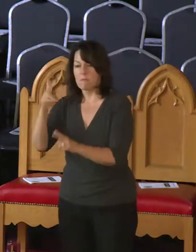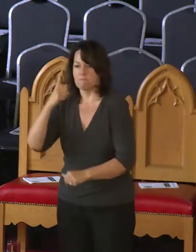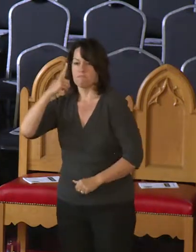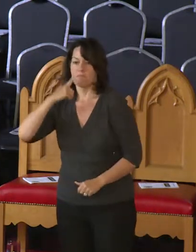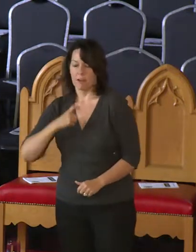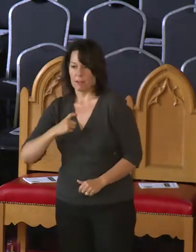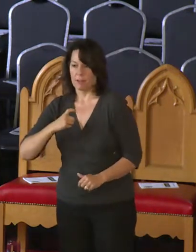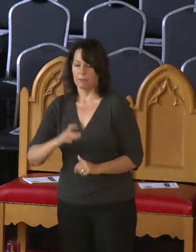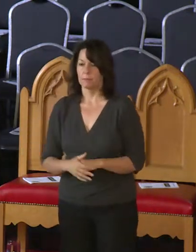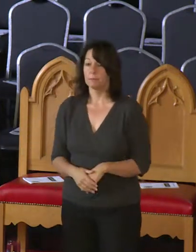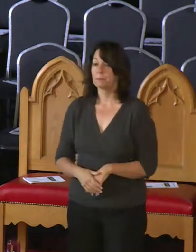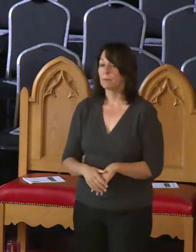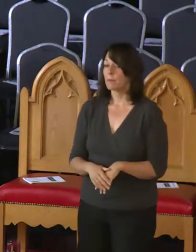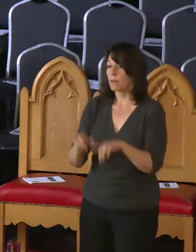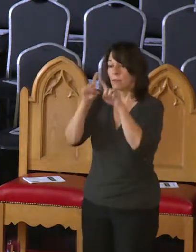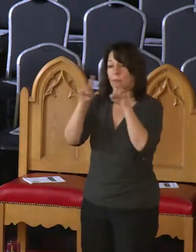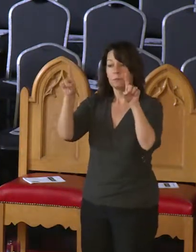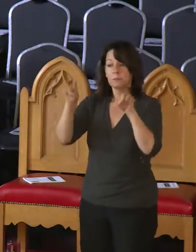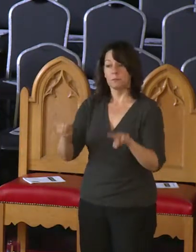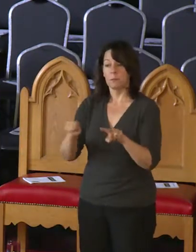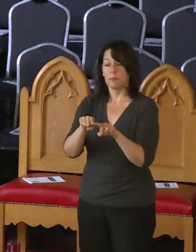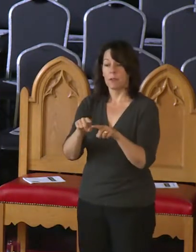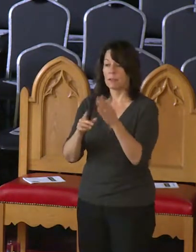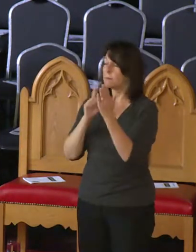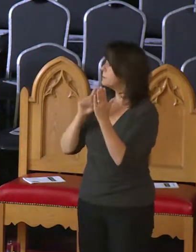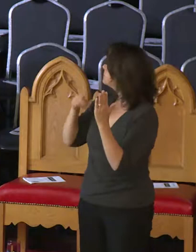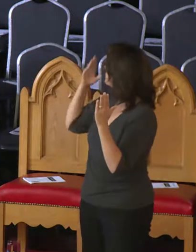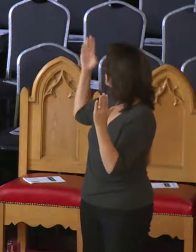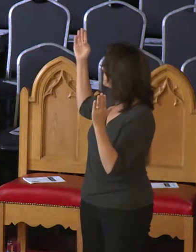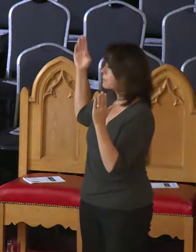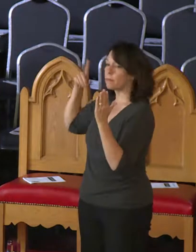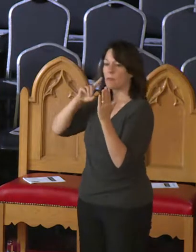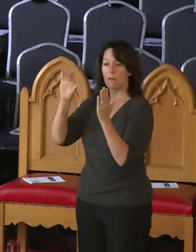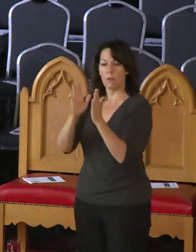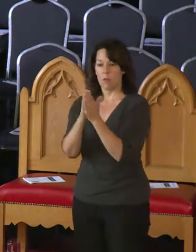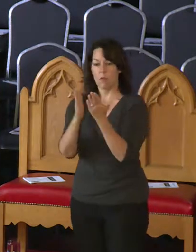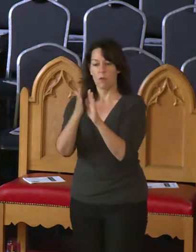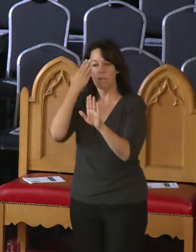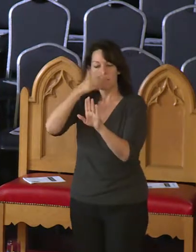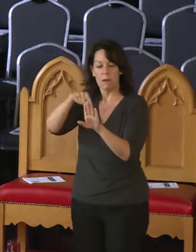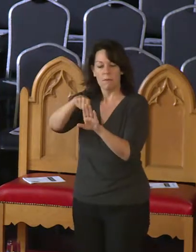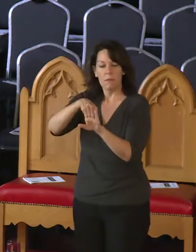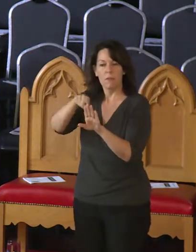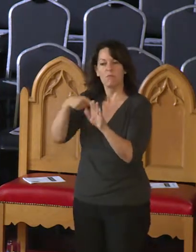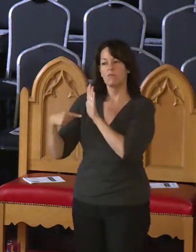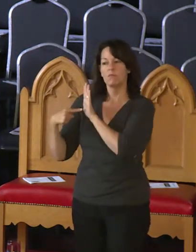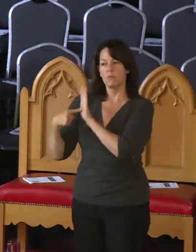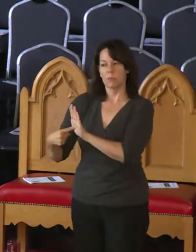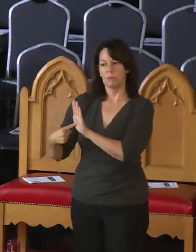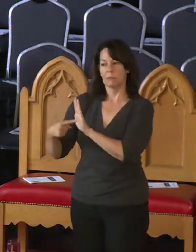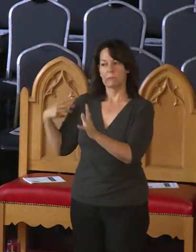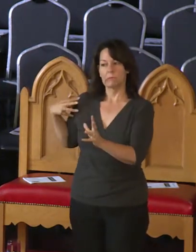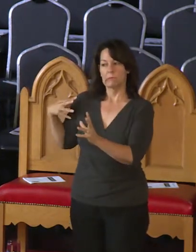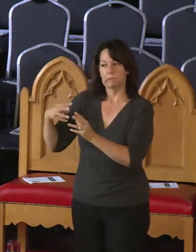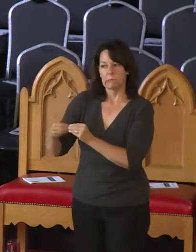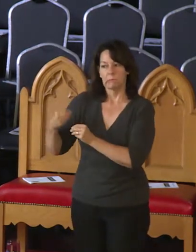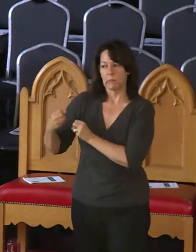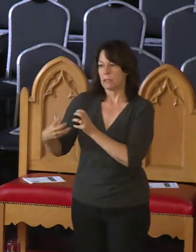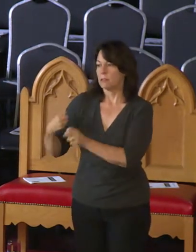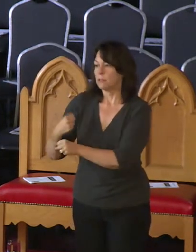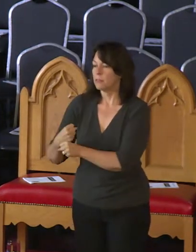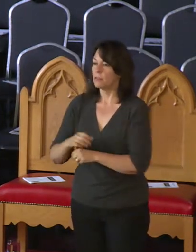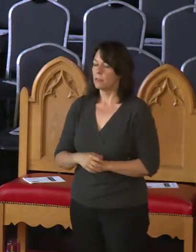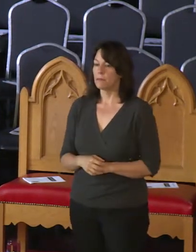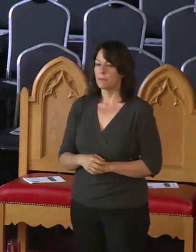crest that you see on the curtains behind me and shown on the cover of our convocation program also represents our specific history. The emblems in the